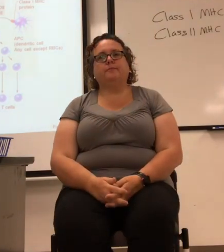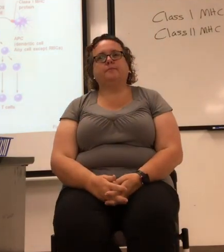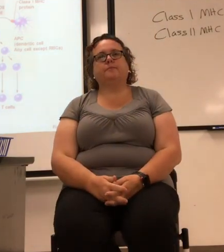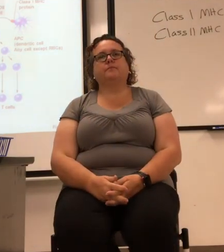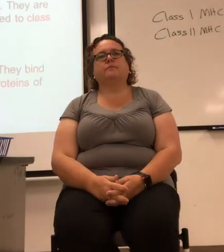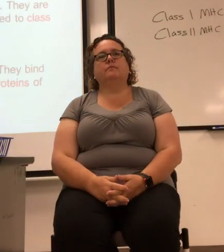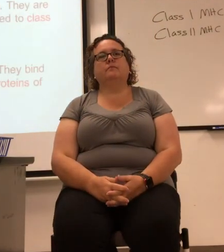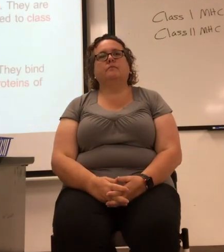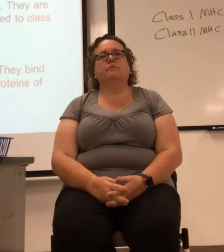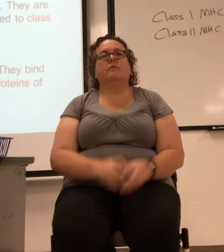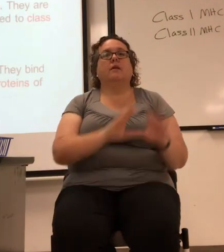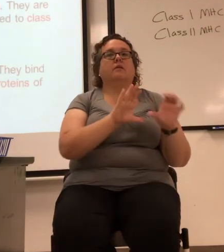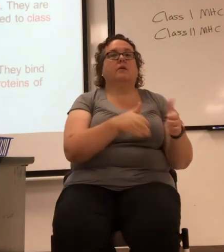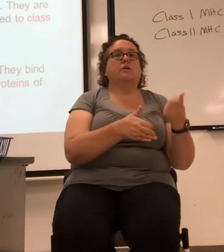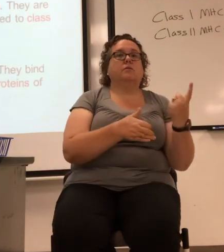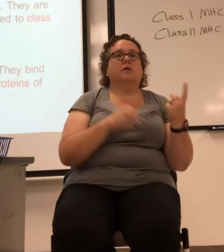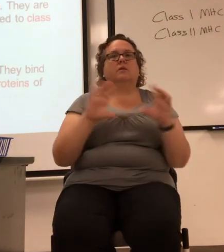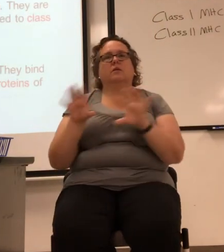Class one, class